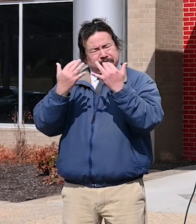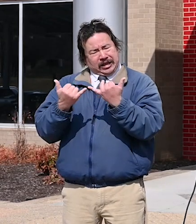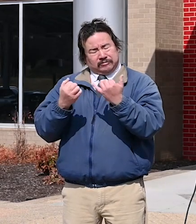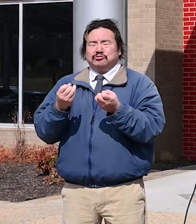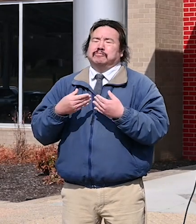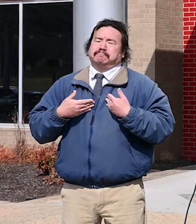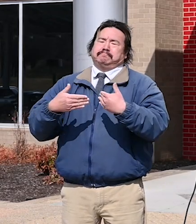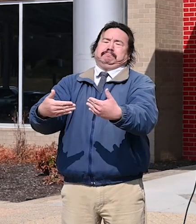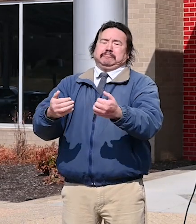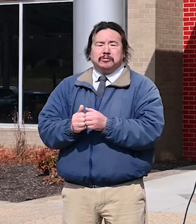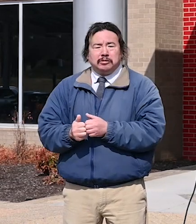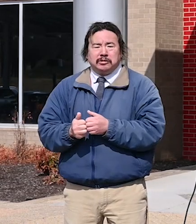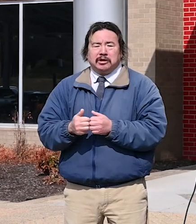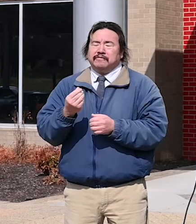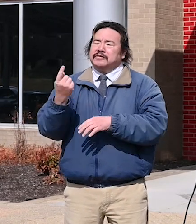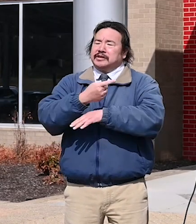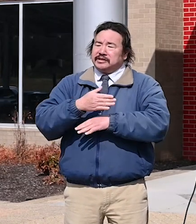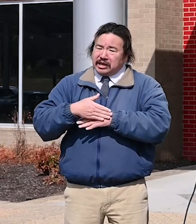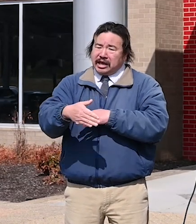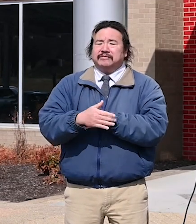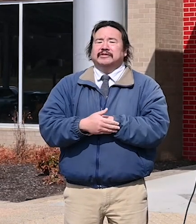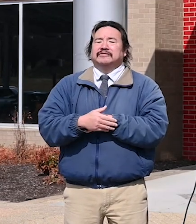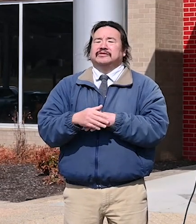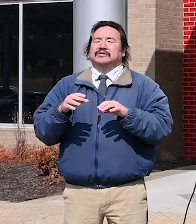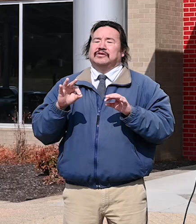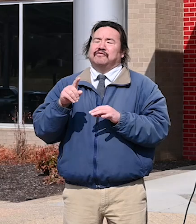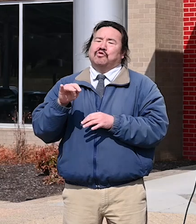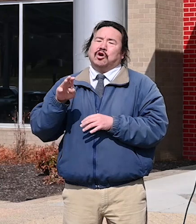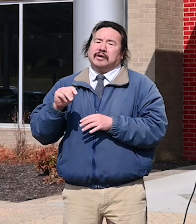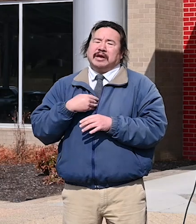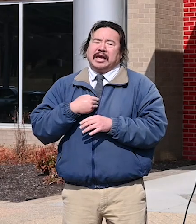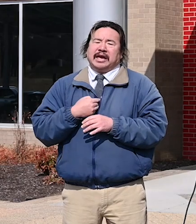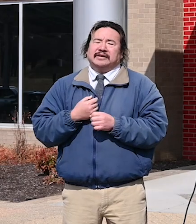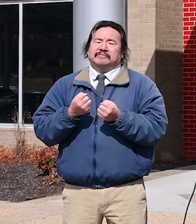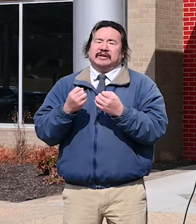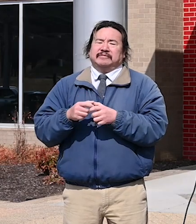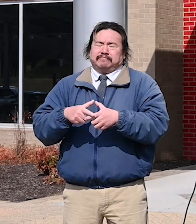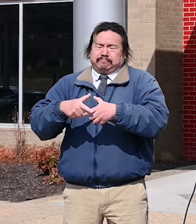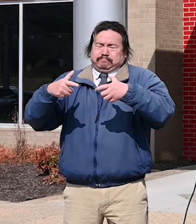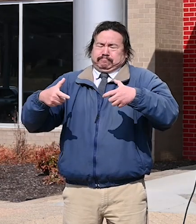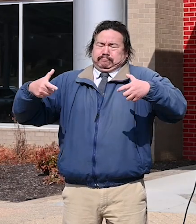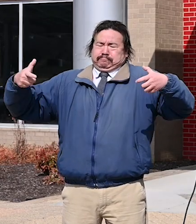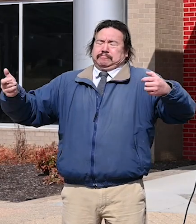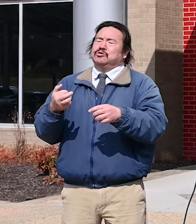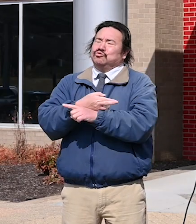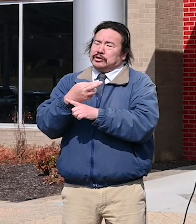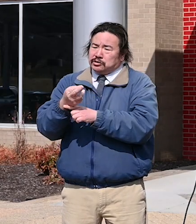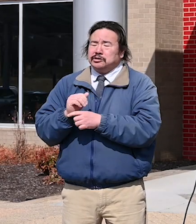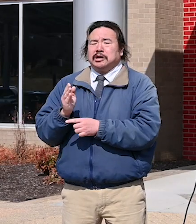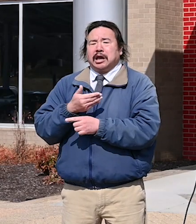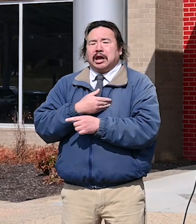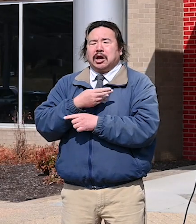did. A few days after our Federal Workers Forum, we launched a series of expanded resources.